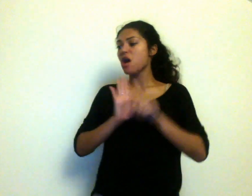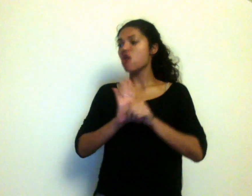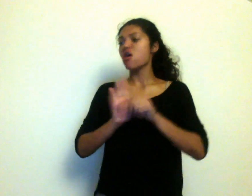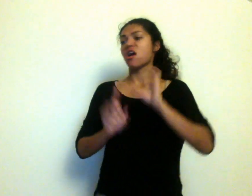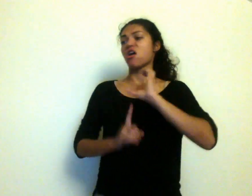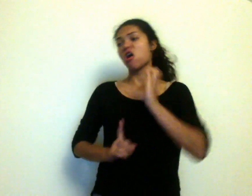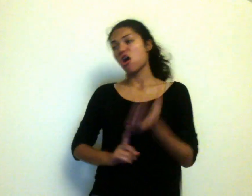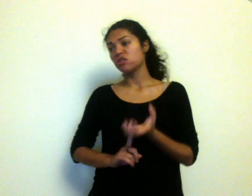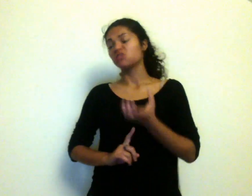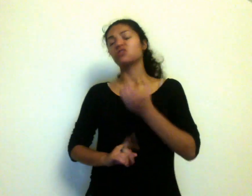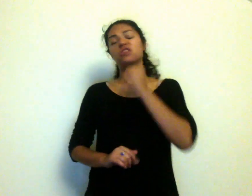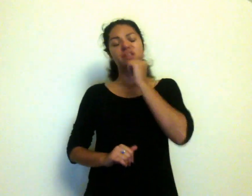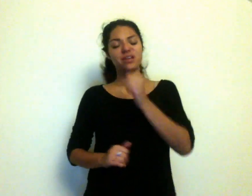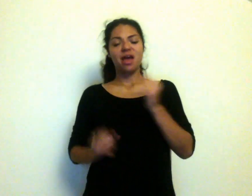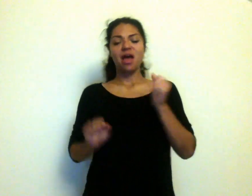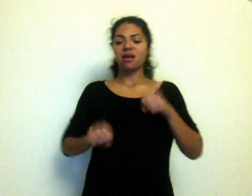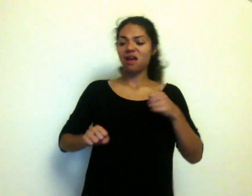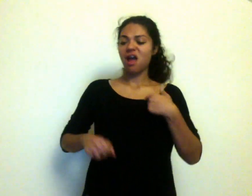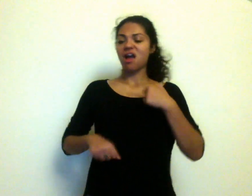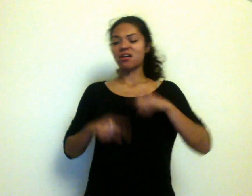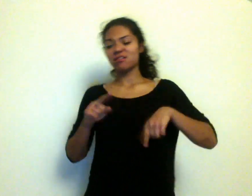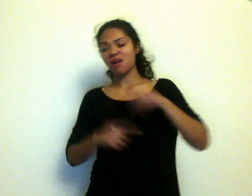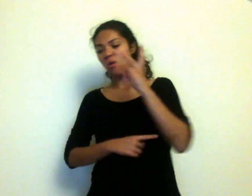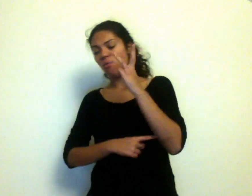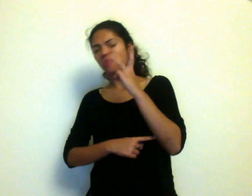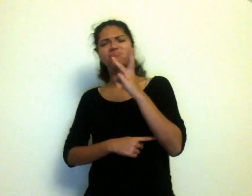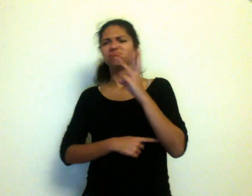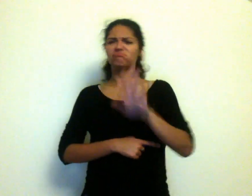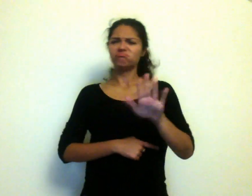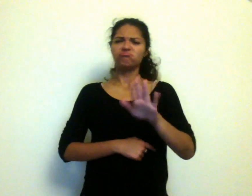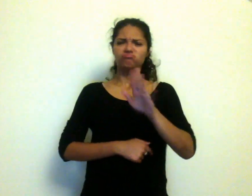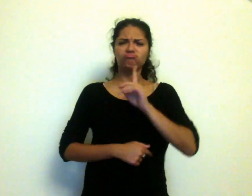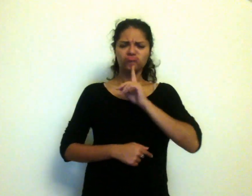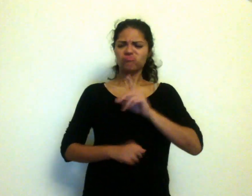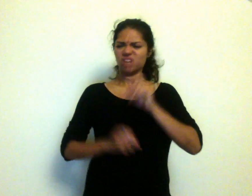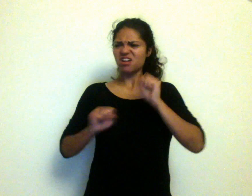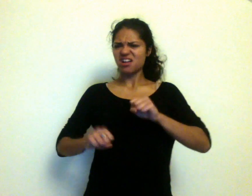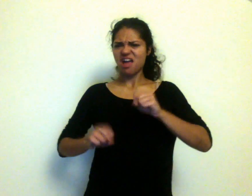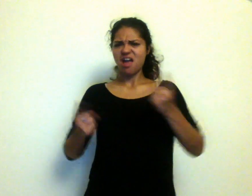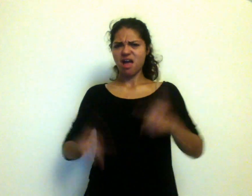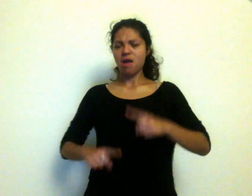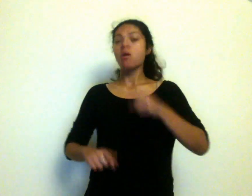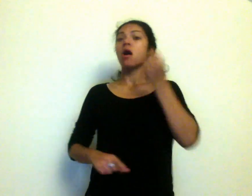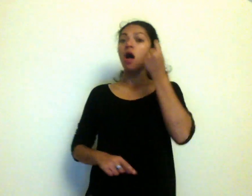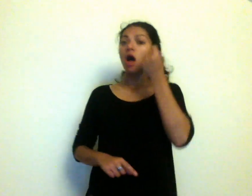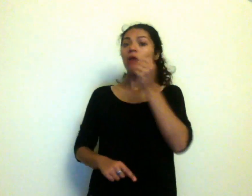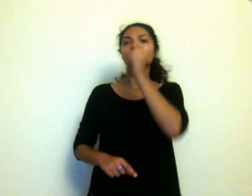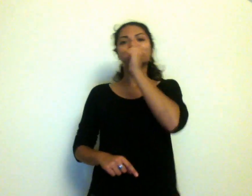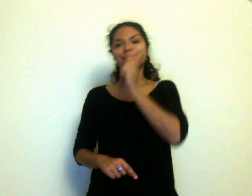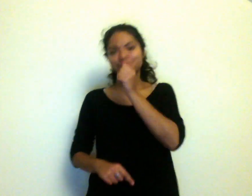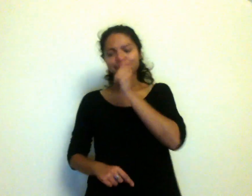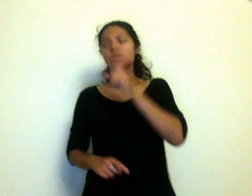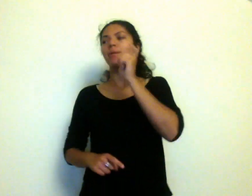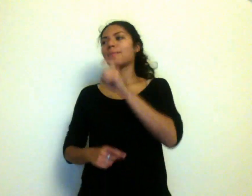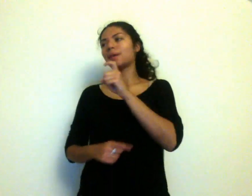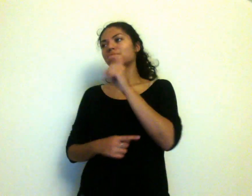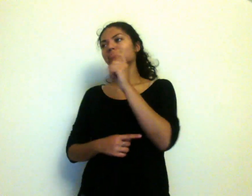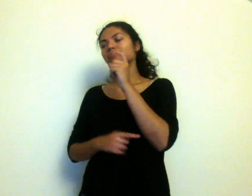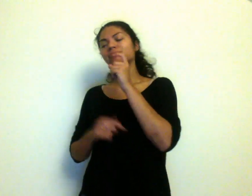process of love and it can be done. It takes the patience, but it must be done. 4th, always listen to their felt